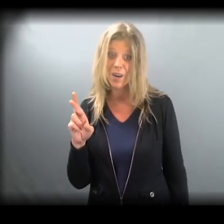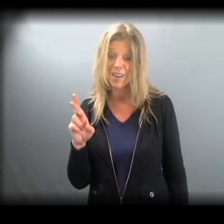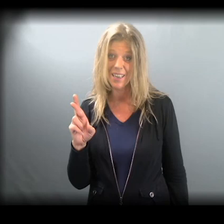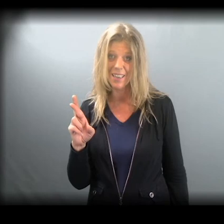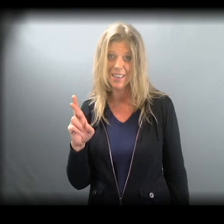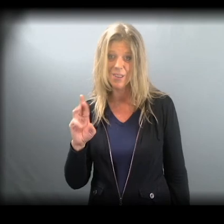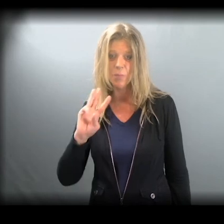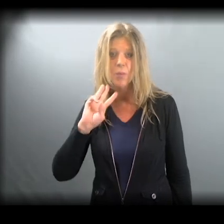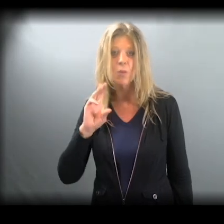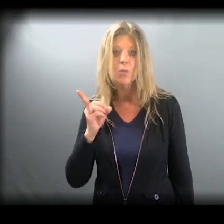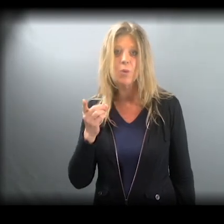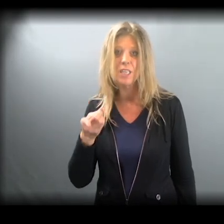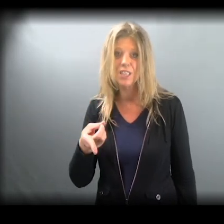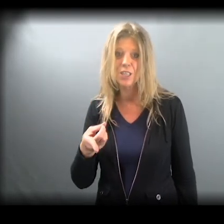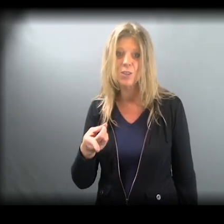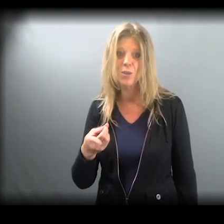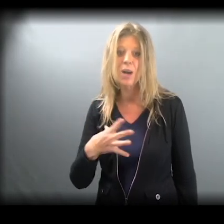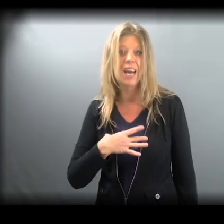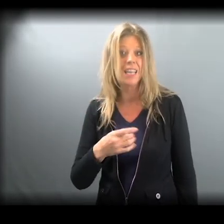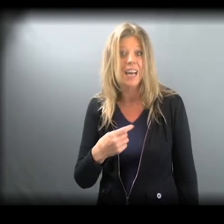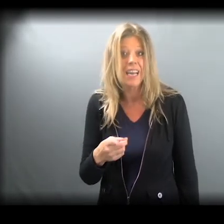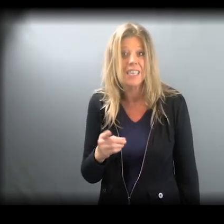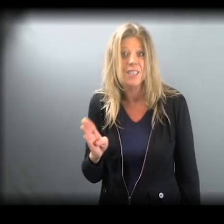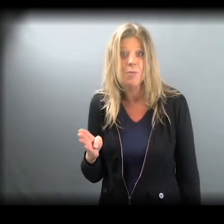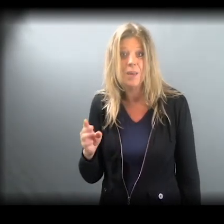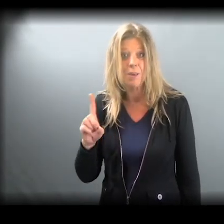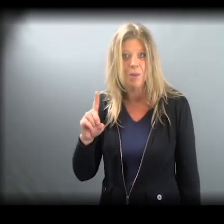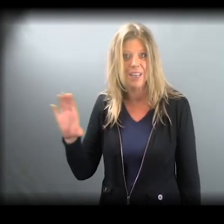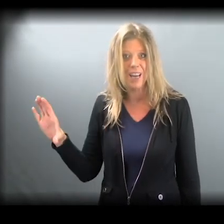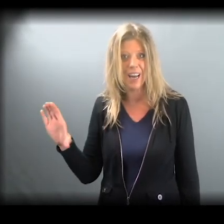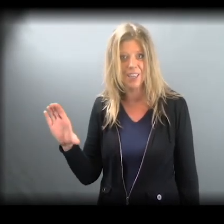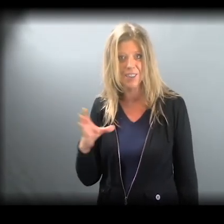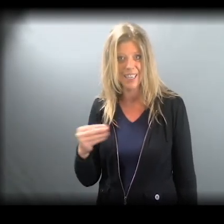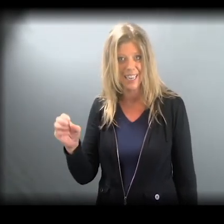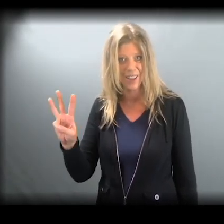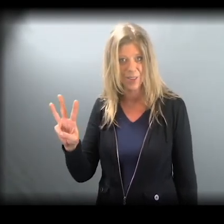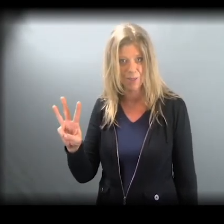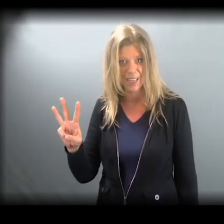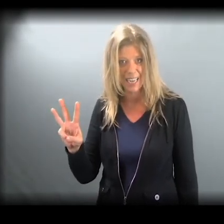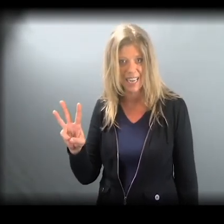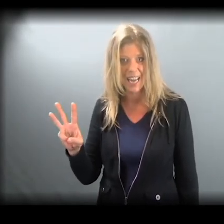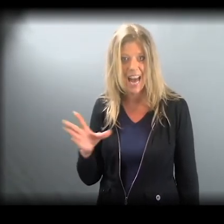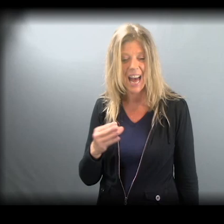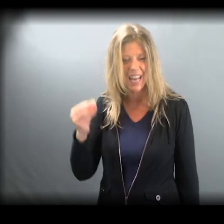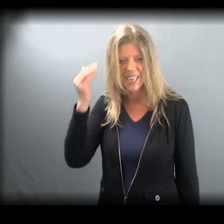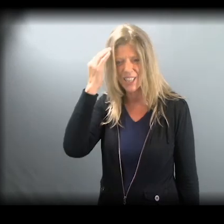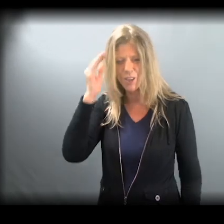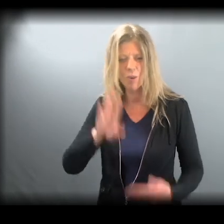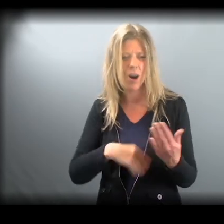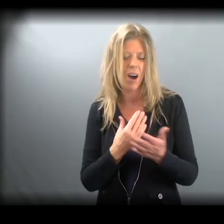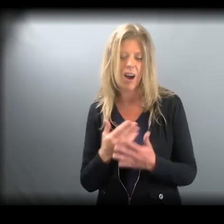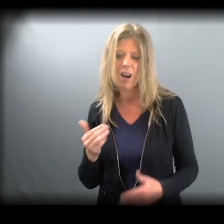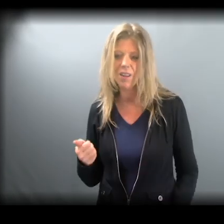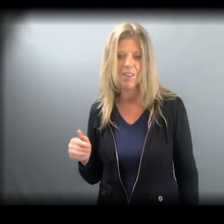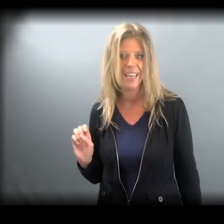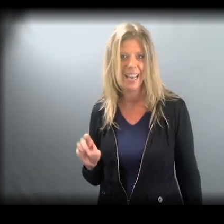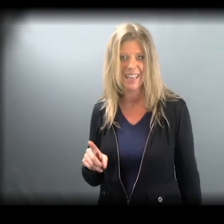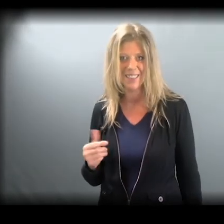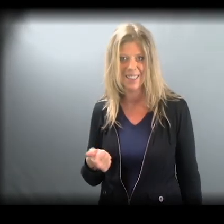Or would you like to be 103 and know all the